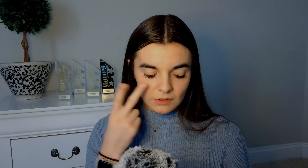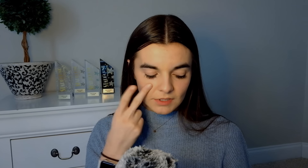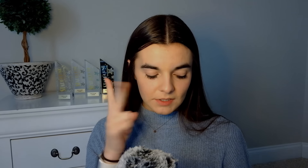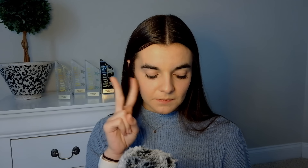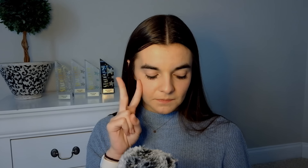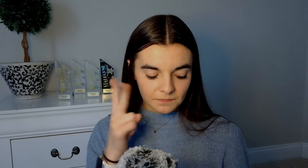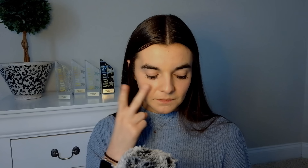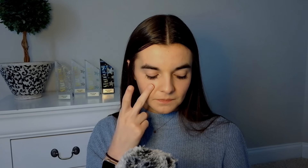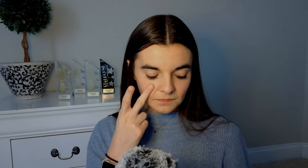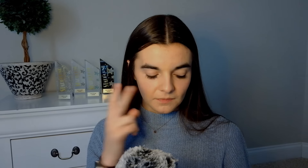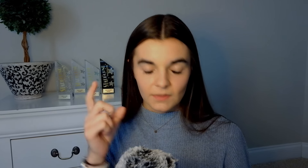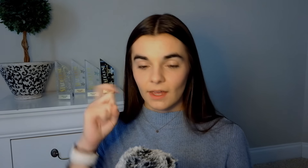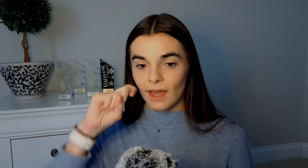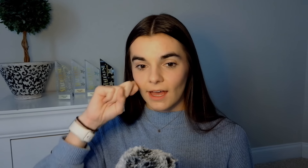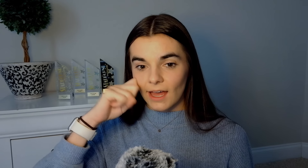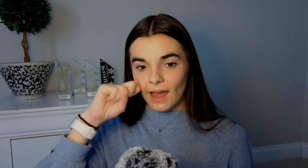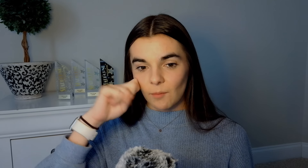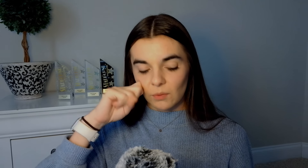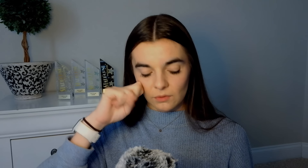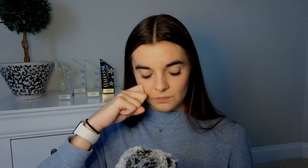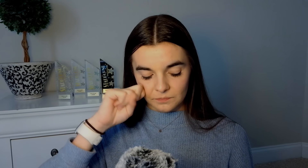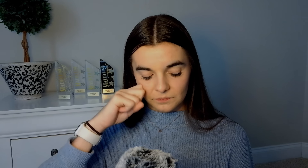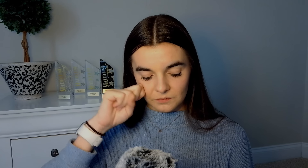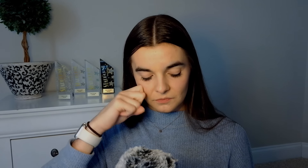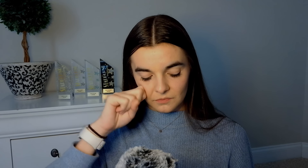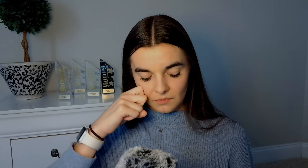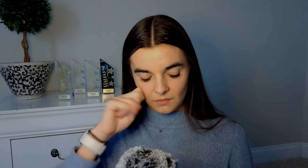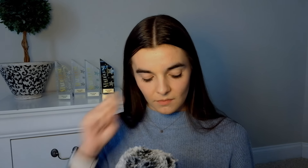Vegetables. Apple.